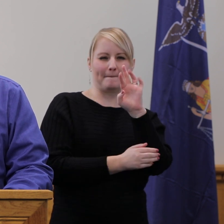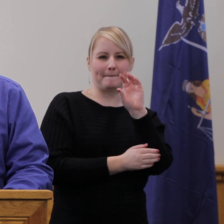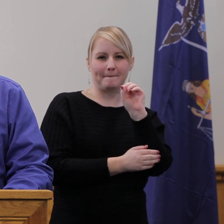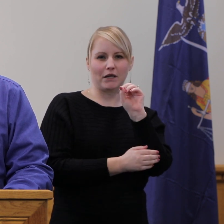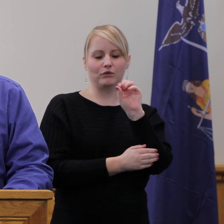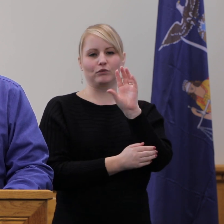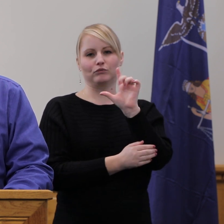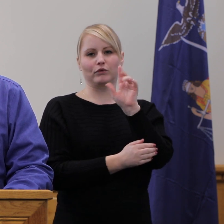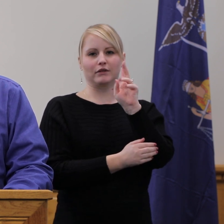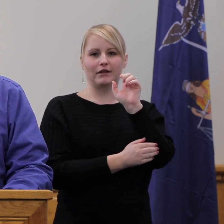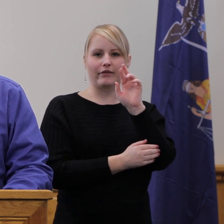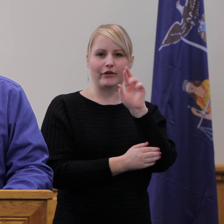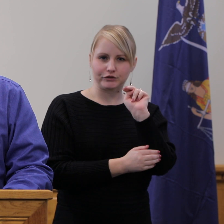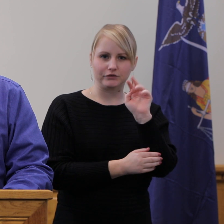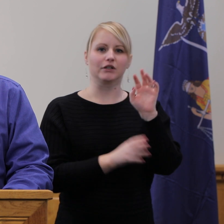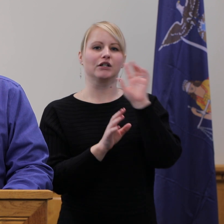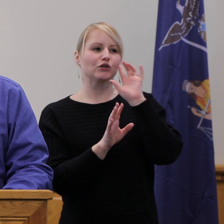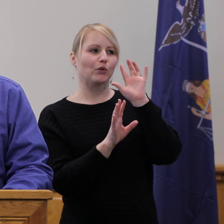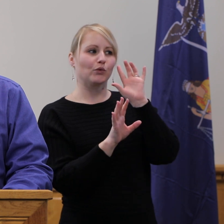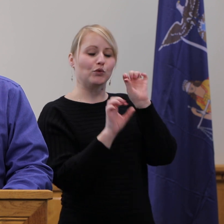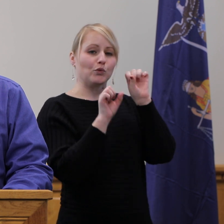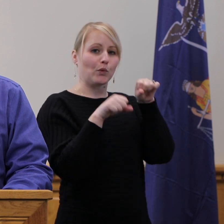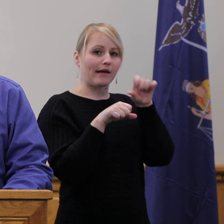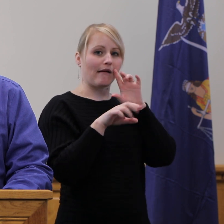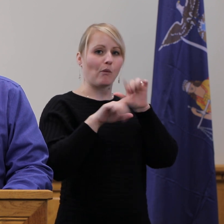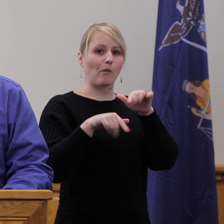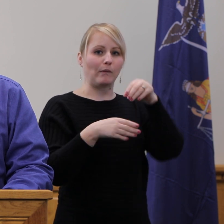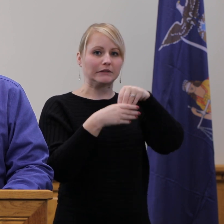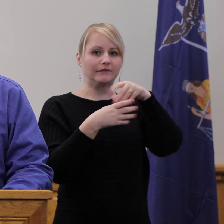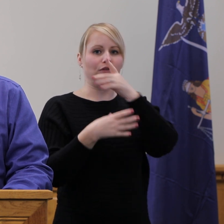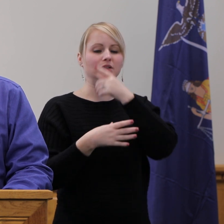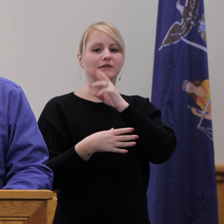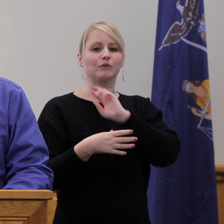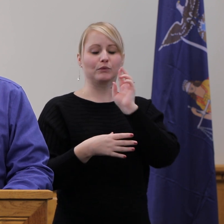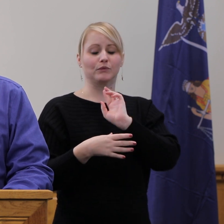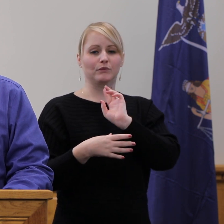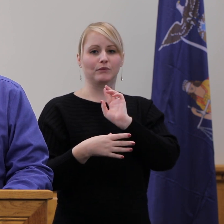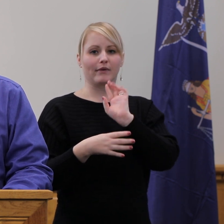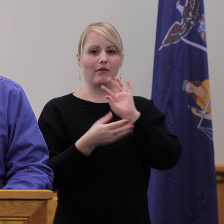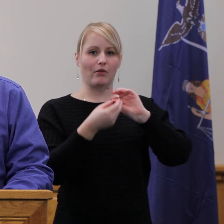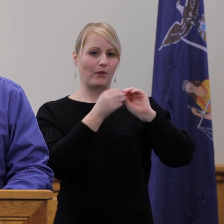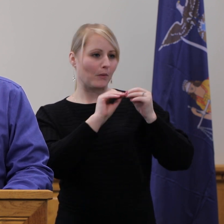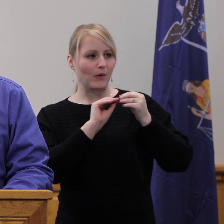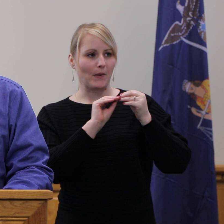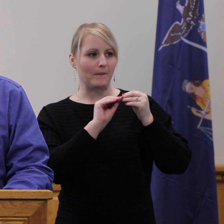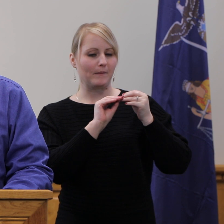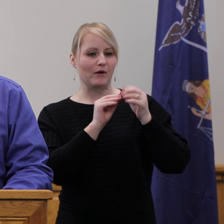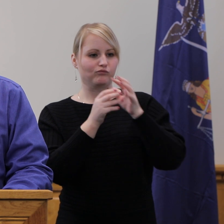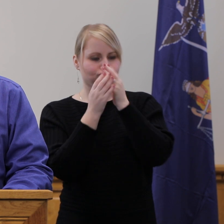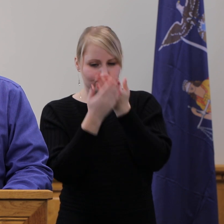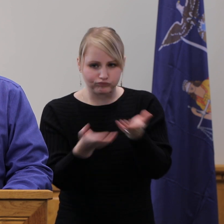county could resume activities, such as indoor dining, were made on a regional level. The numbers for all the counties in the region were considered